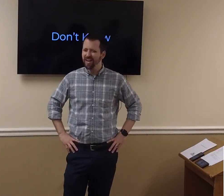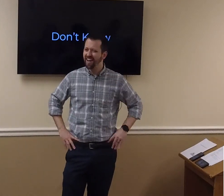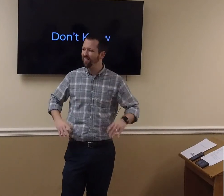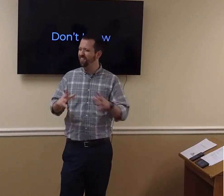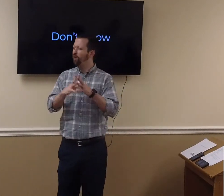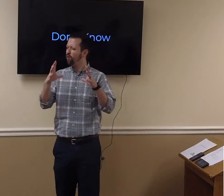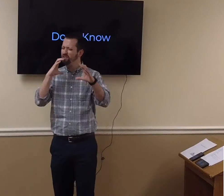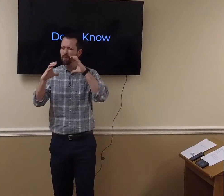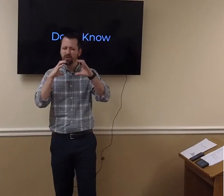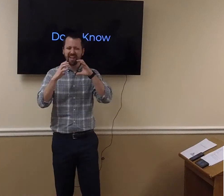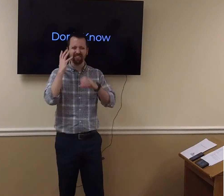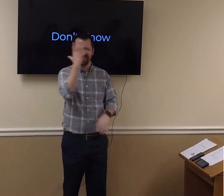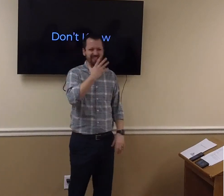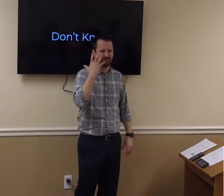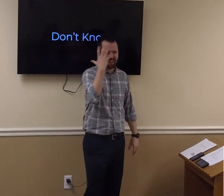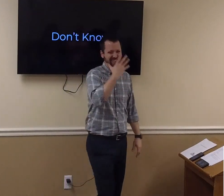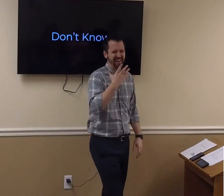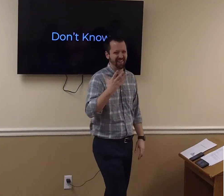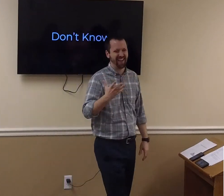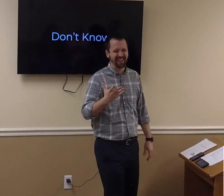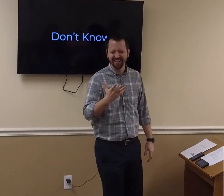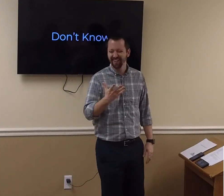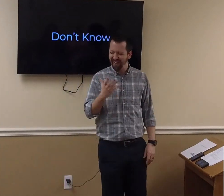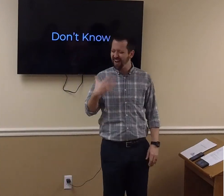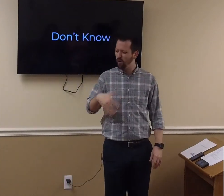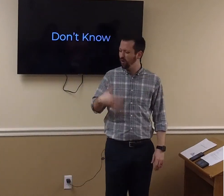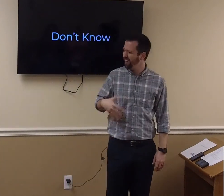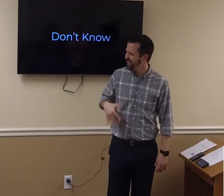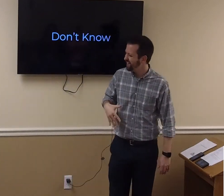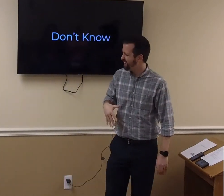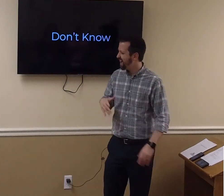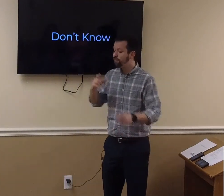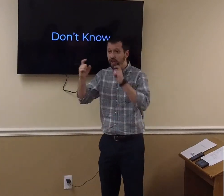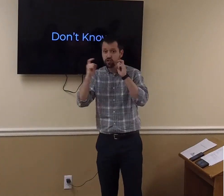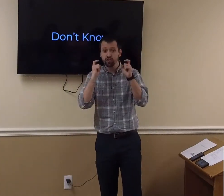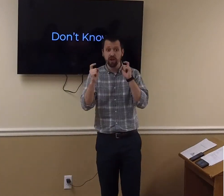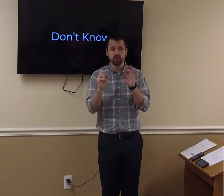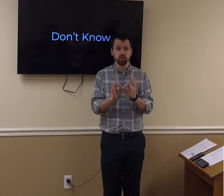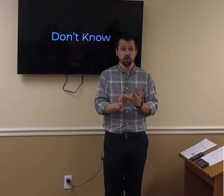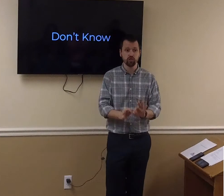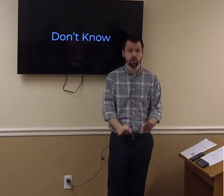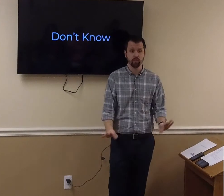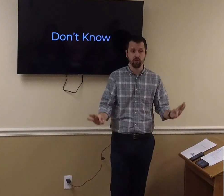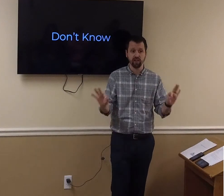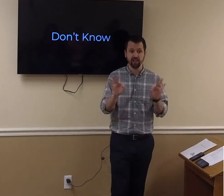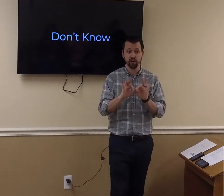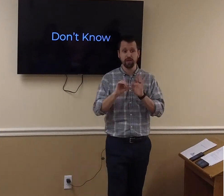and it was like there was so much communicated with just his face there, like, wow. Yeah, facial expressions are so important, and they're going to be a